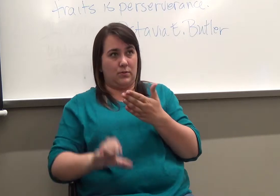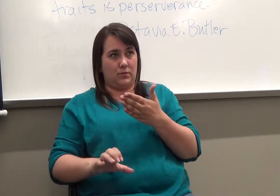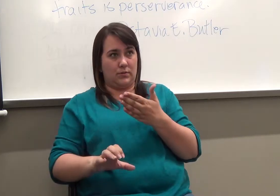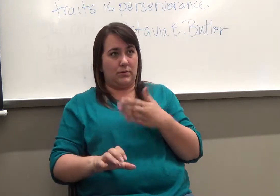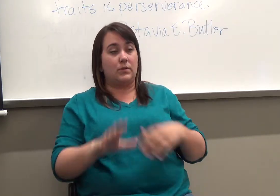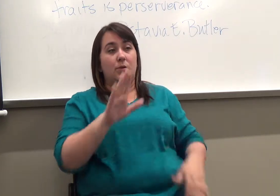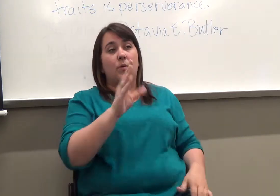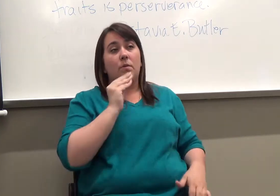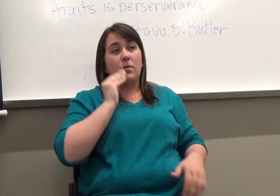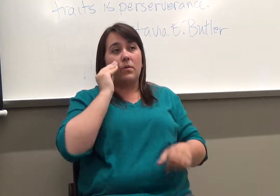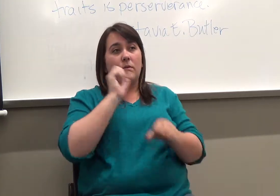about